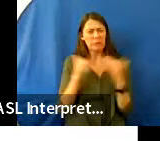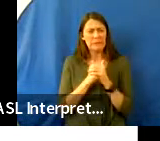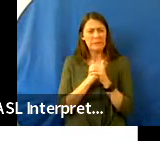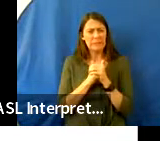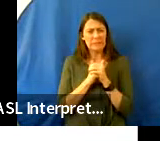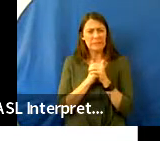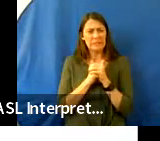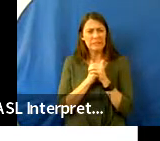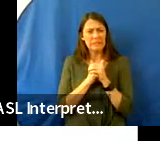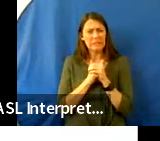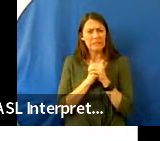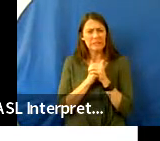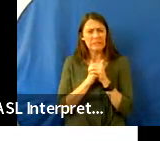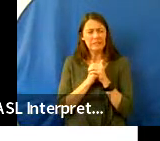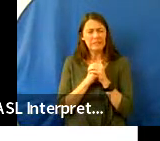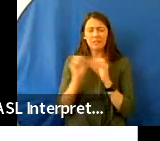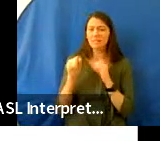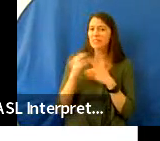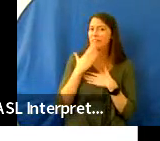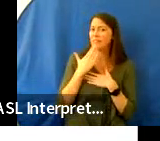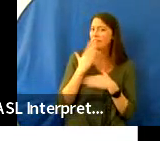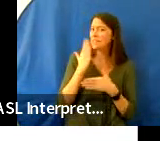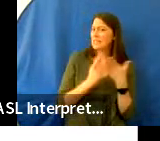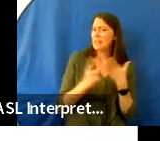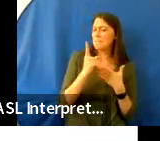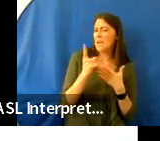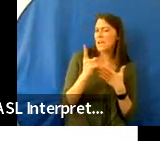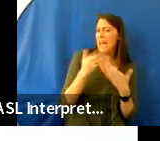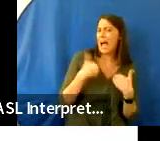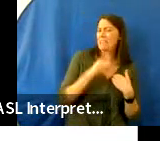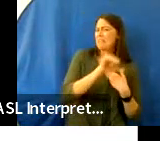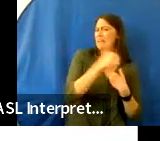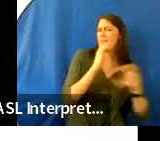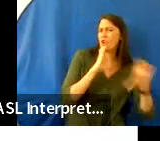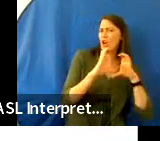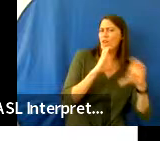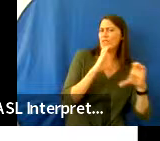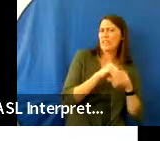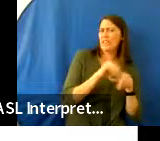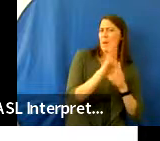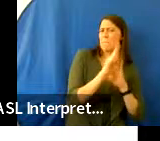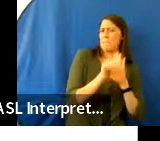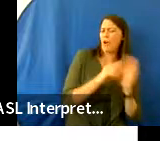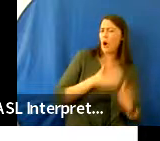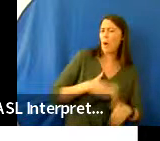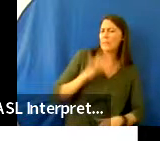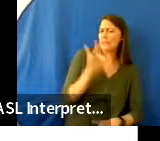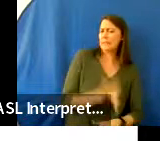Yeah, thank you for that, Donata. Somebody's got another conversation in the background. If you could just mute yourself, that'd be great.